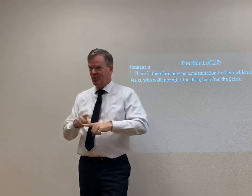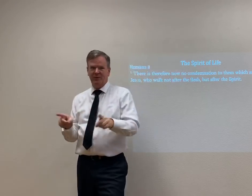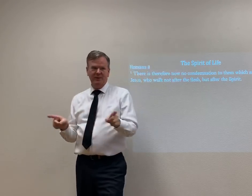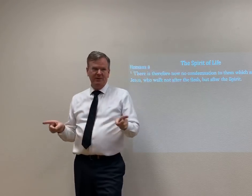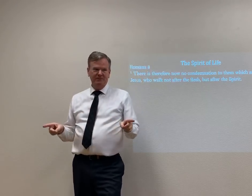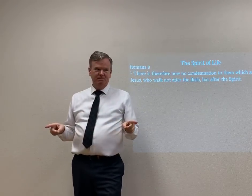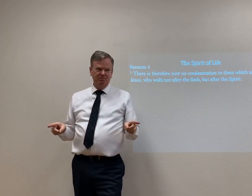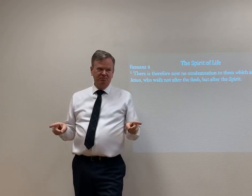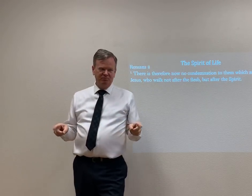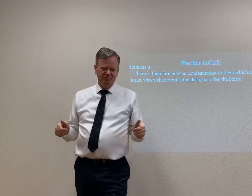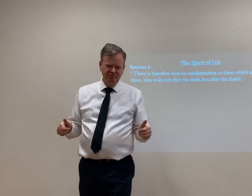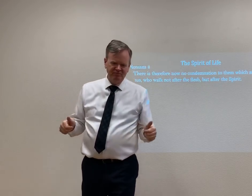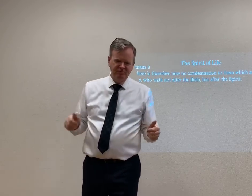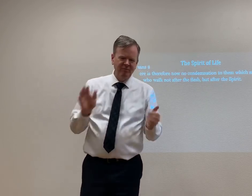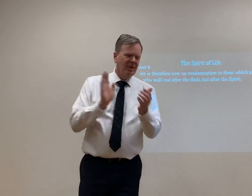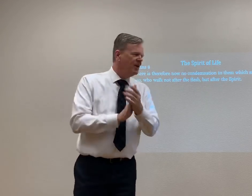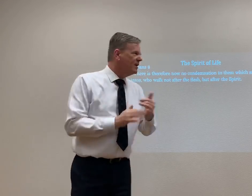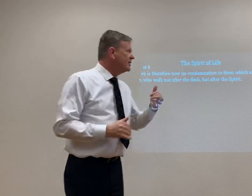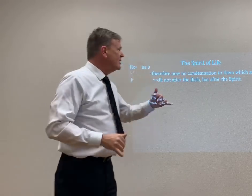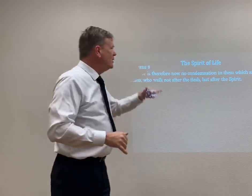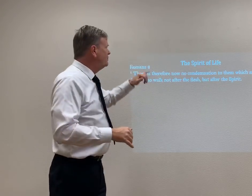by continuing that, I'm able to turn around and tell you what I've learned.